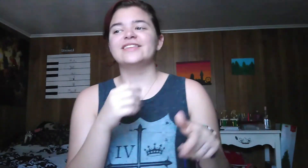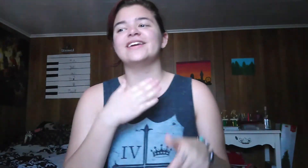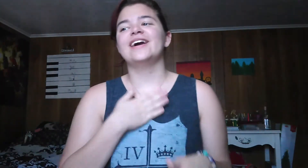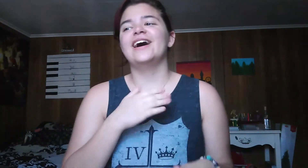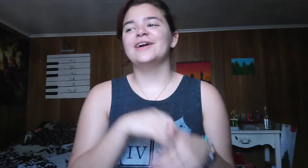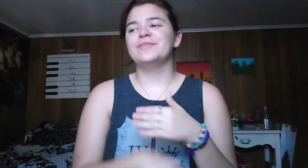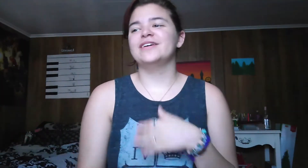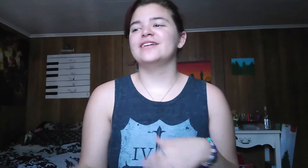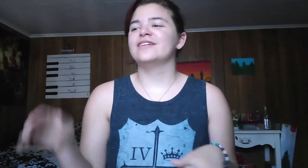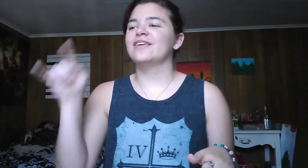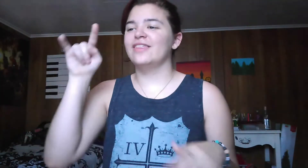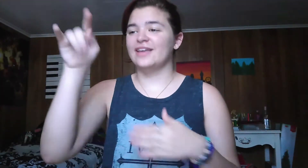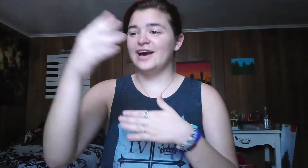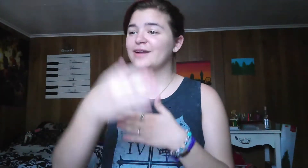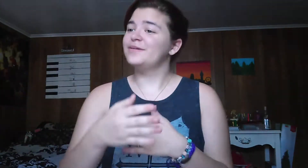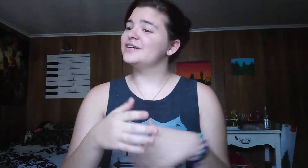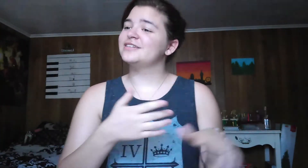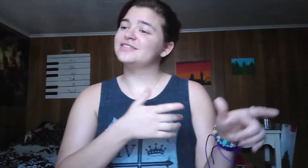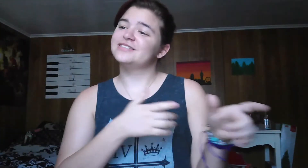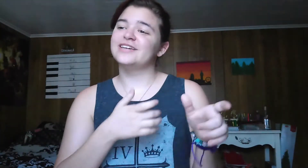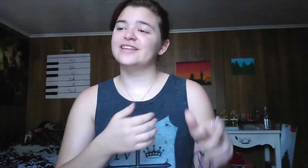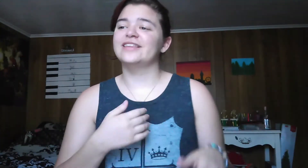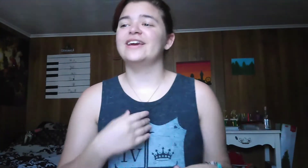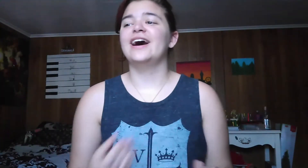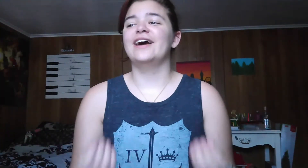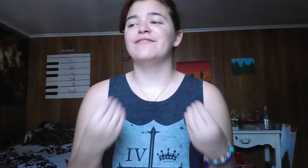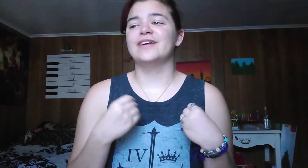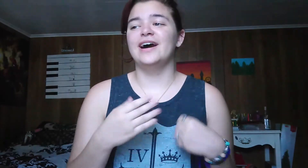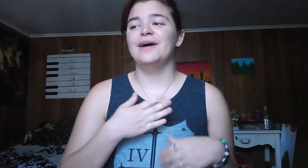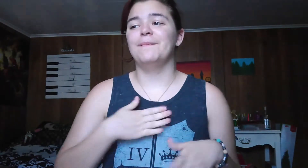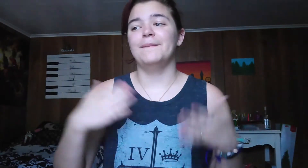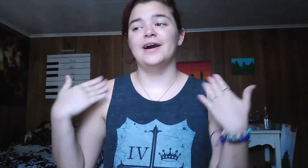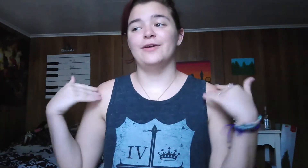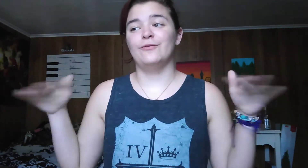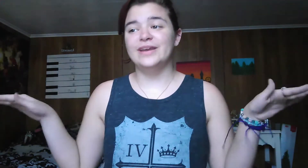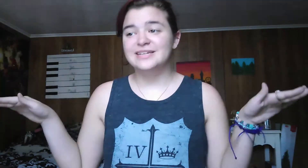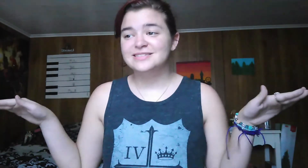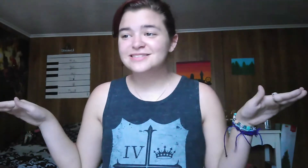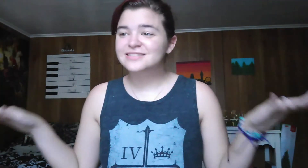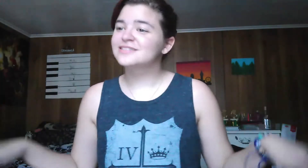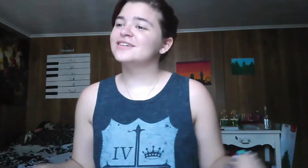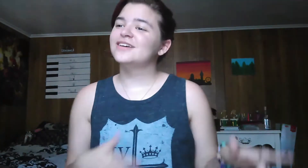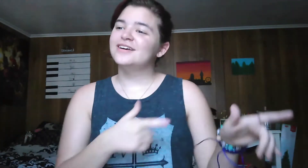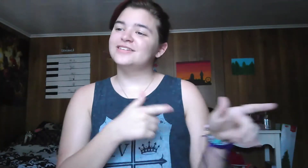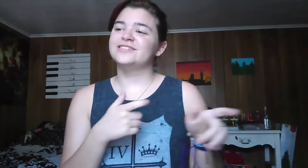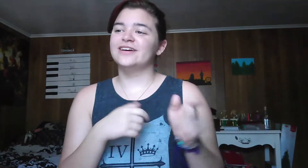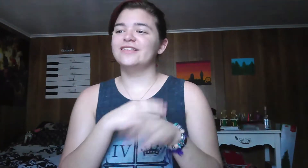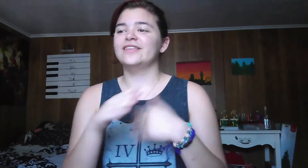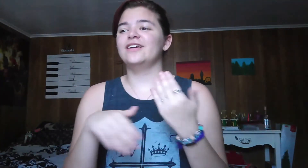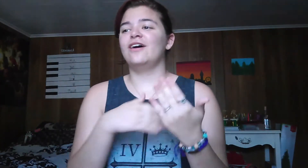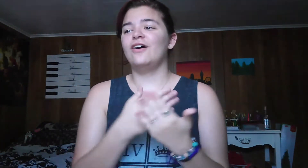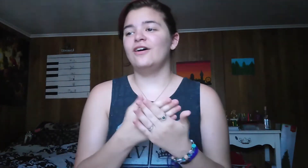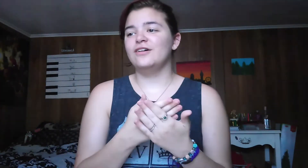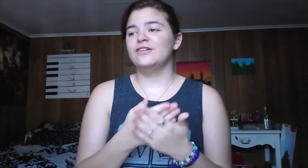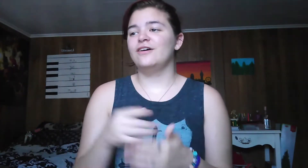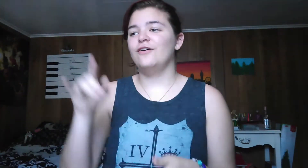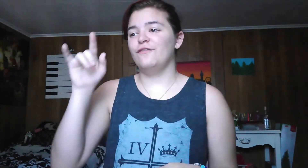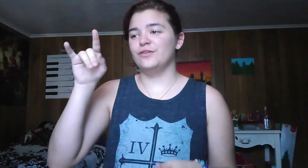Suddenly I'm in the cockpit. Suddenly I've got my wings. Suddenly all of